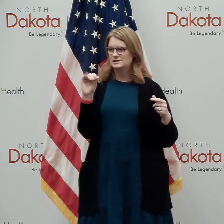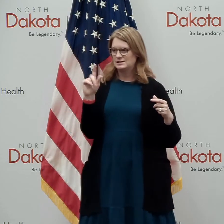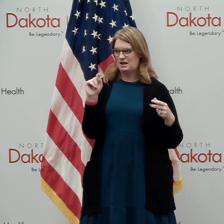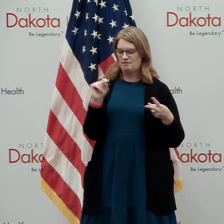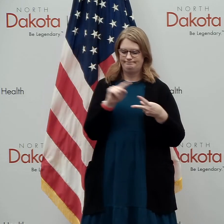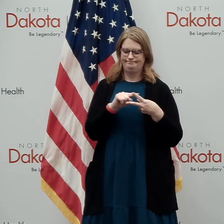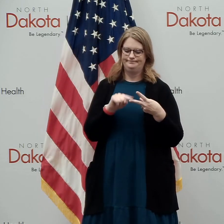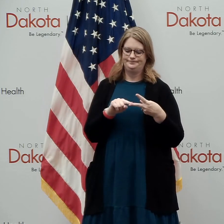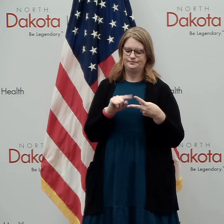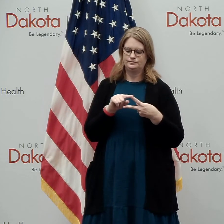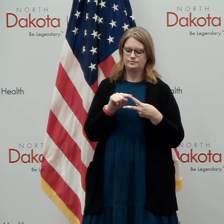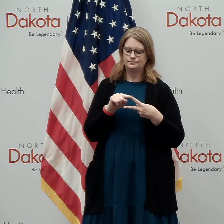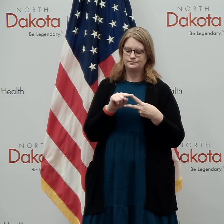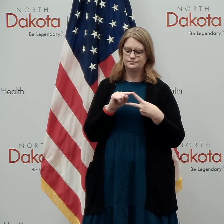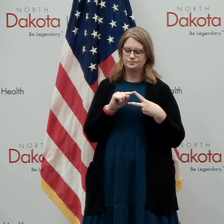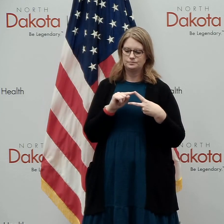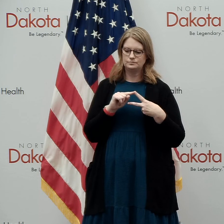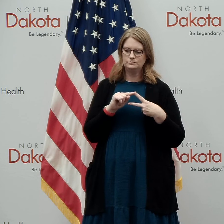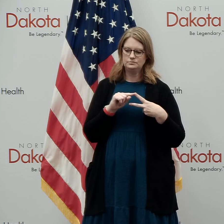One is